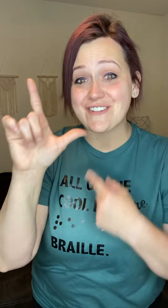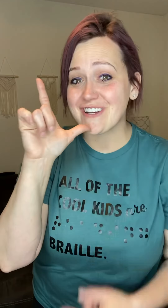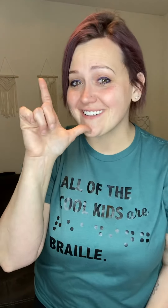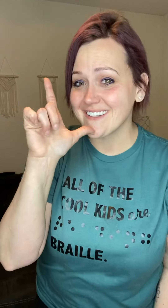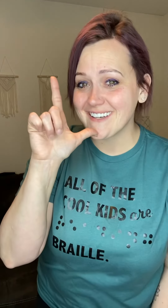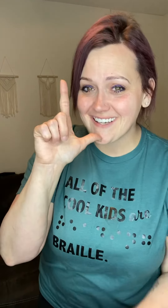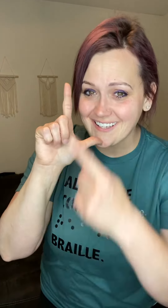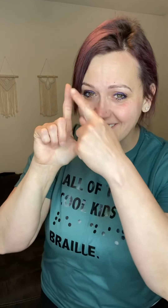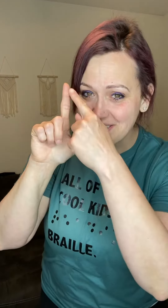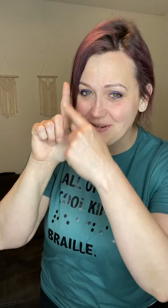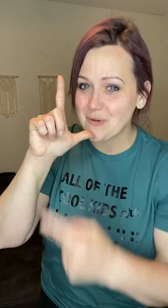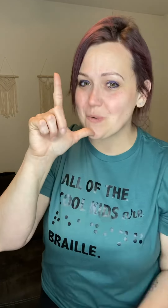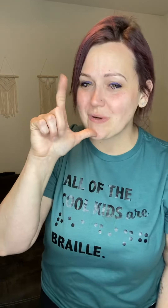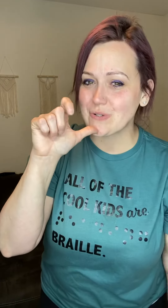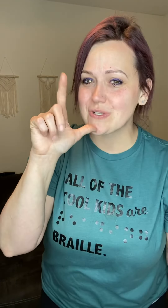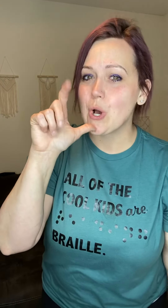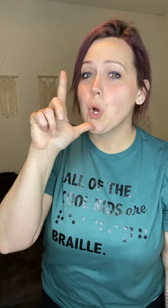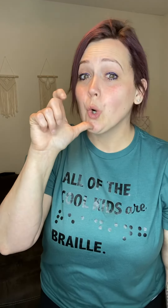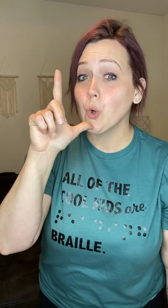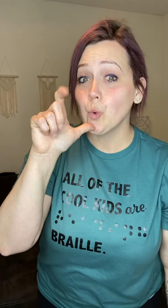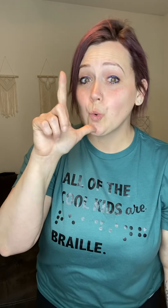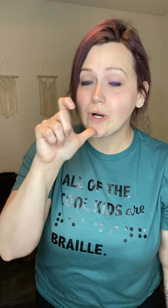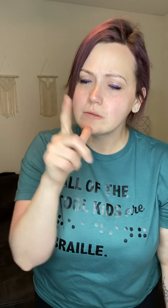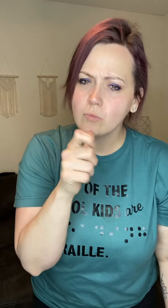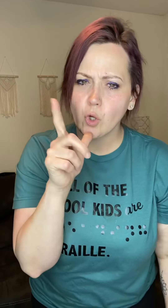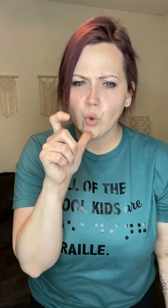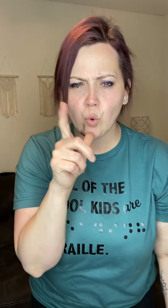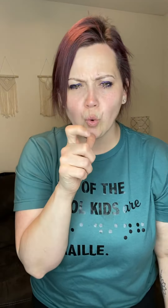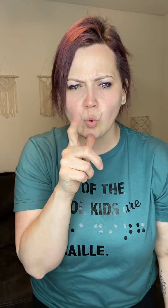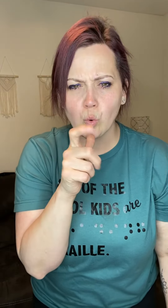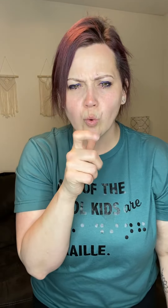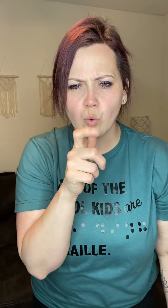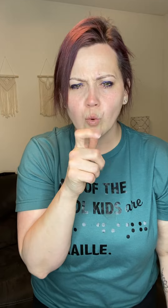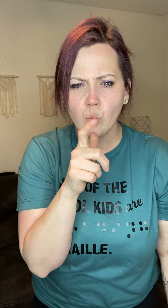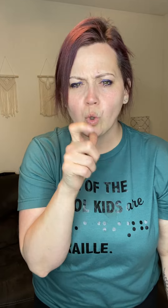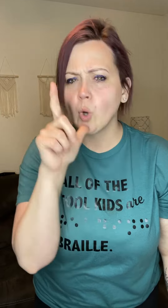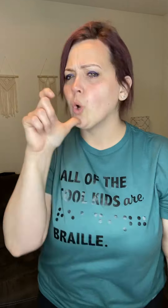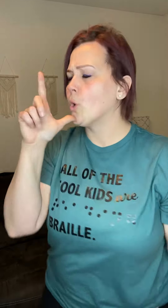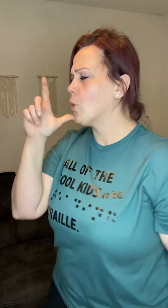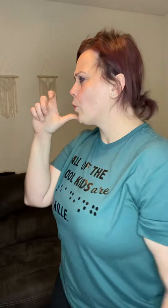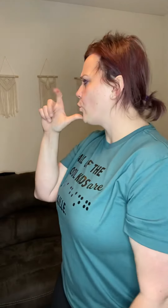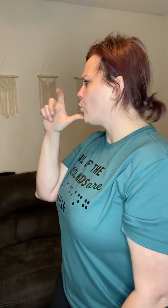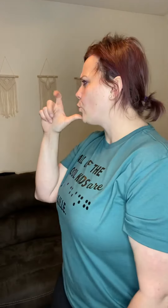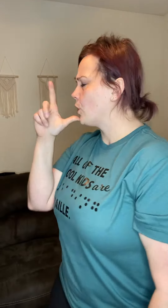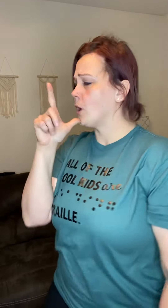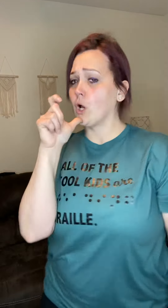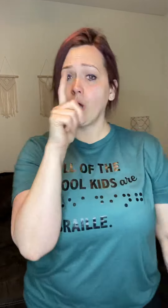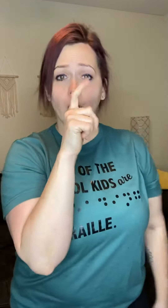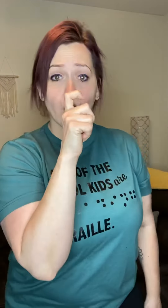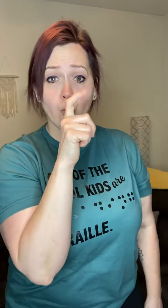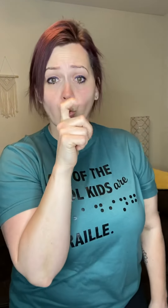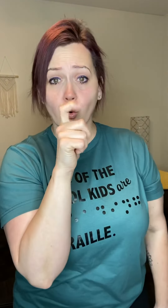chin, and this one wiggles. Who? Who? Who?